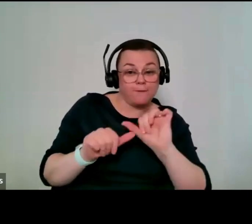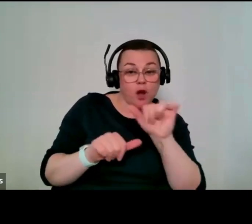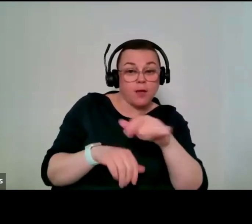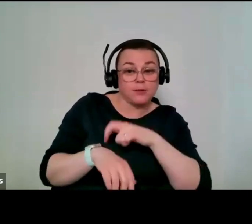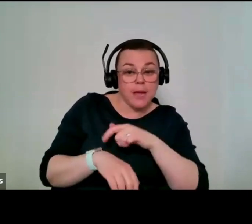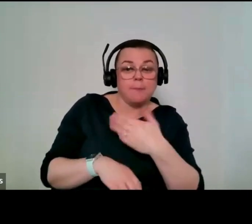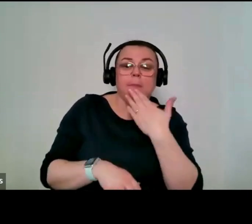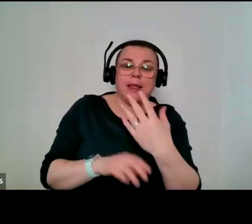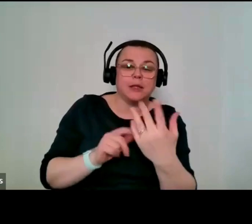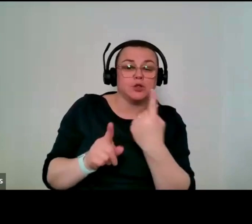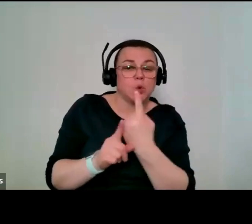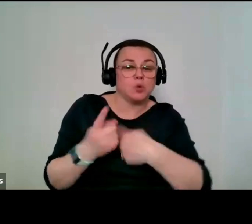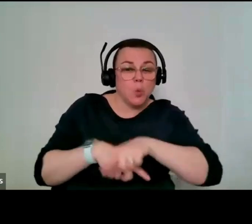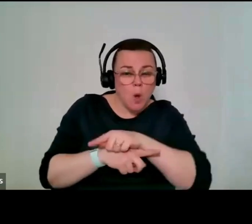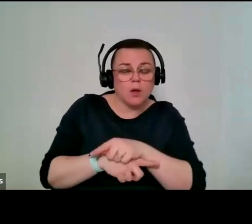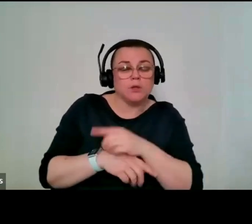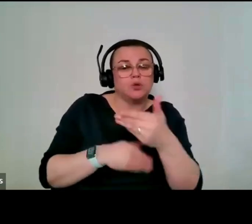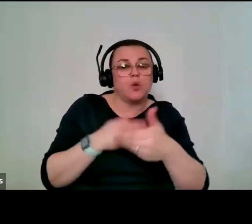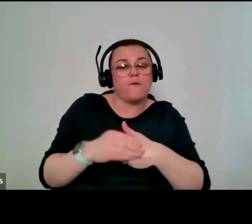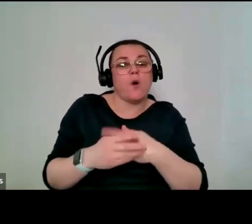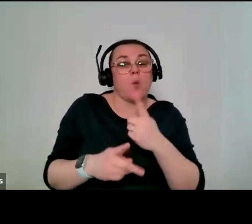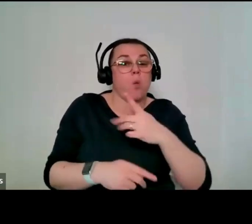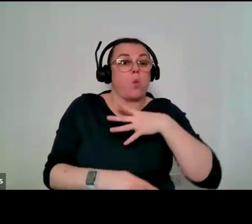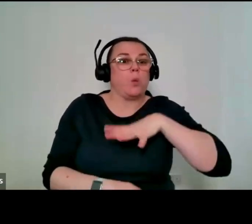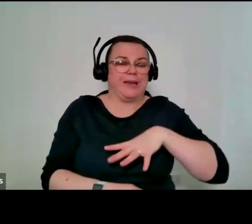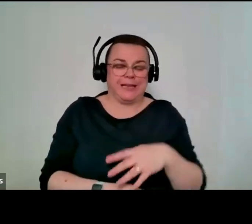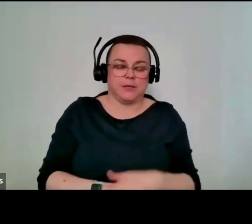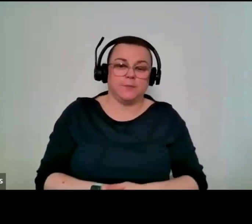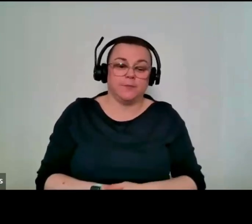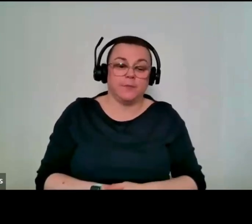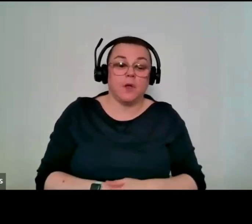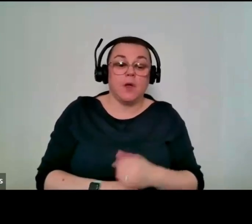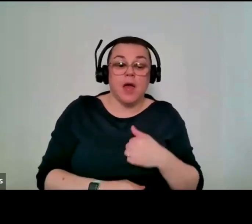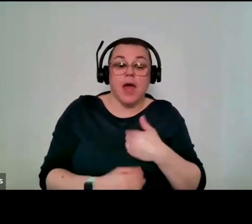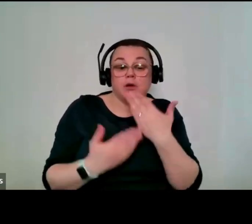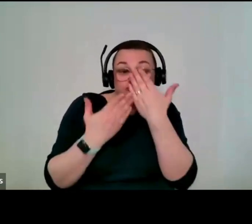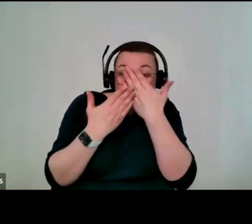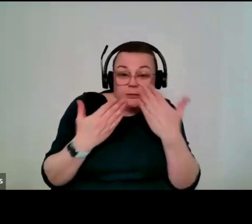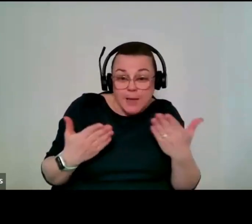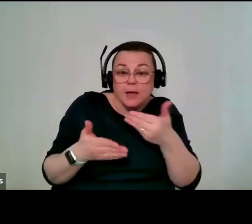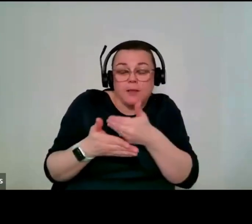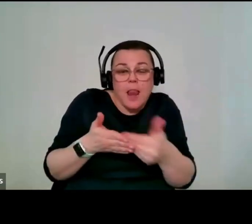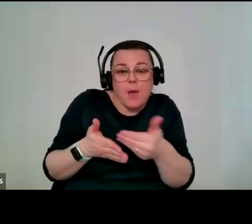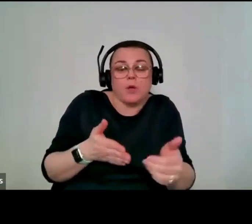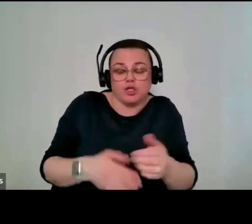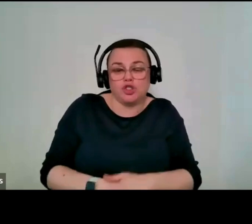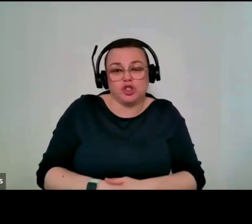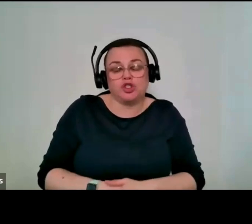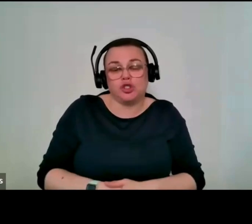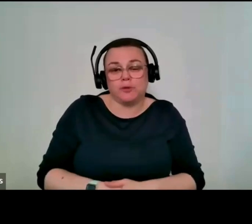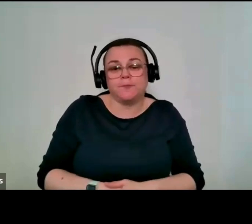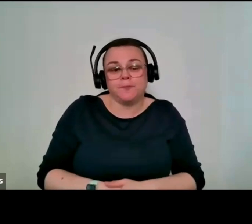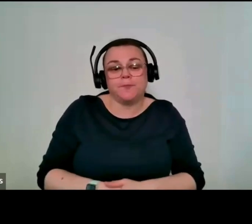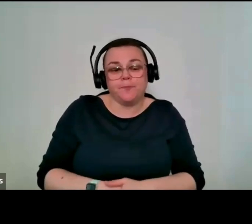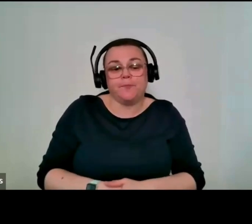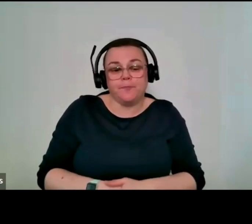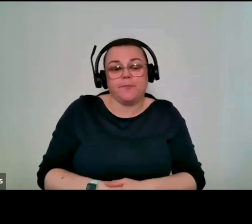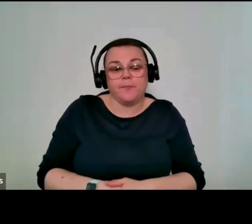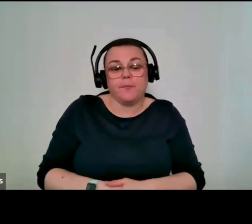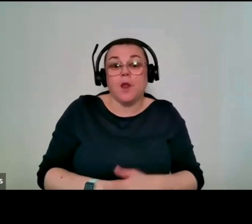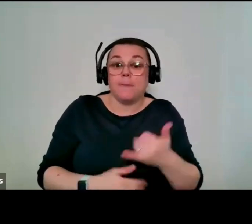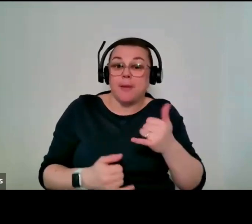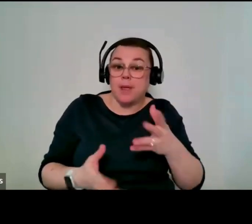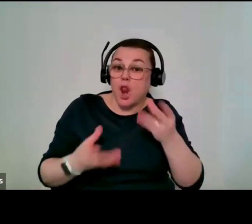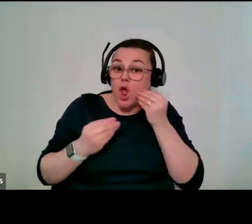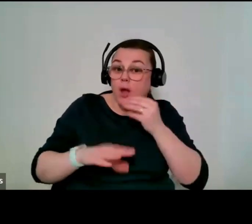please talk to us. And be respectful in the language, really important. And you may want to think about learning some basic